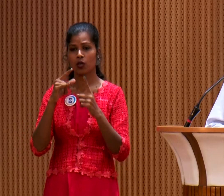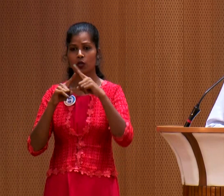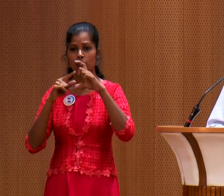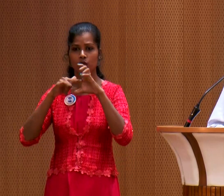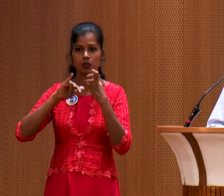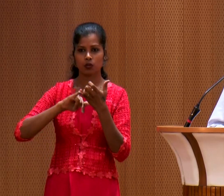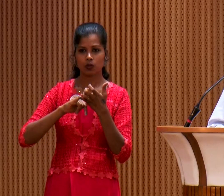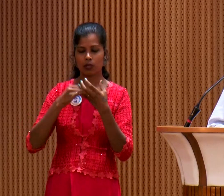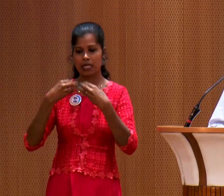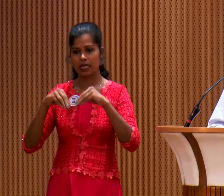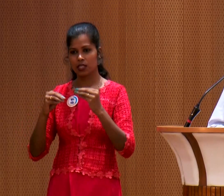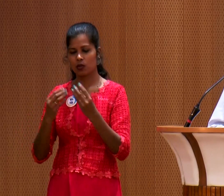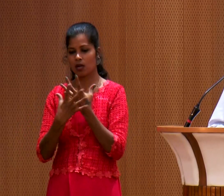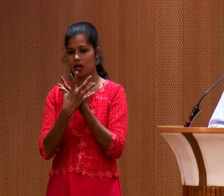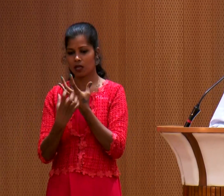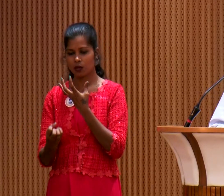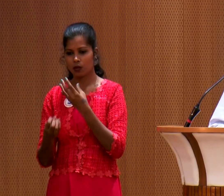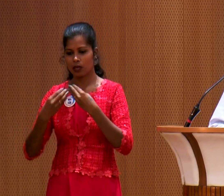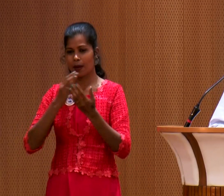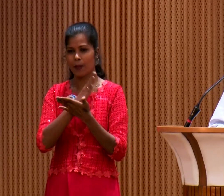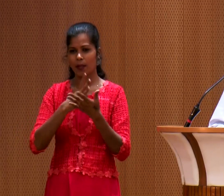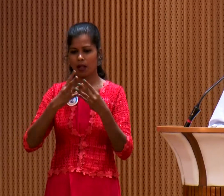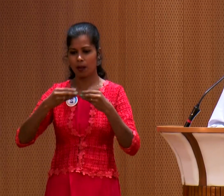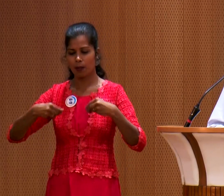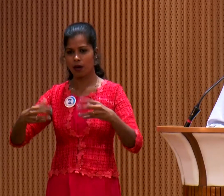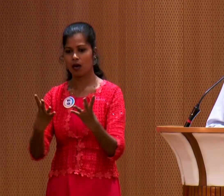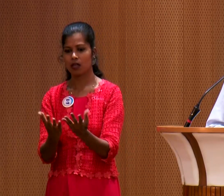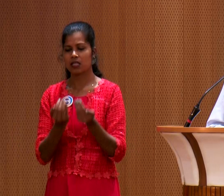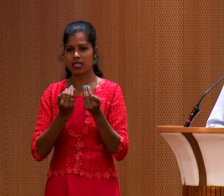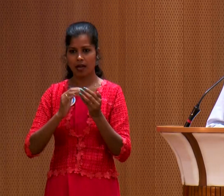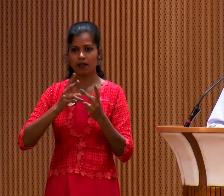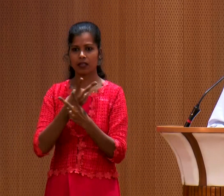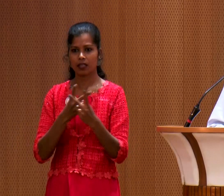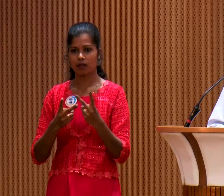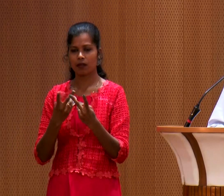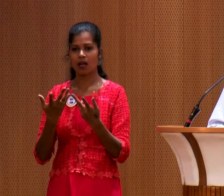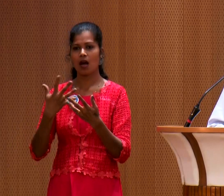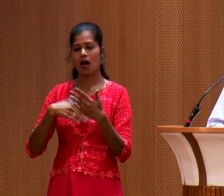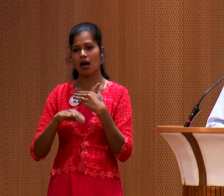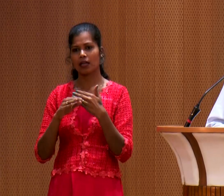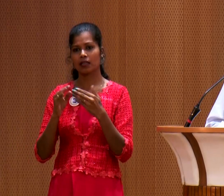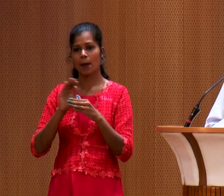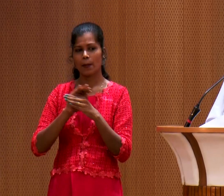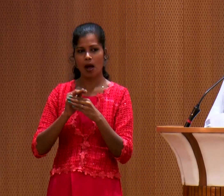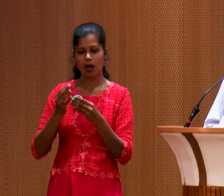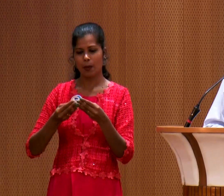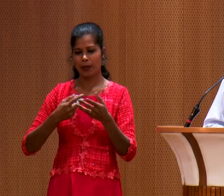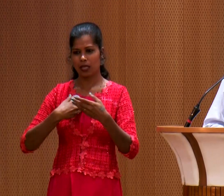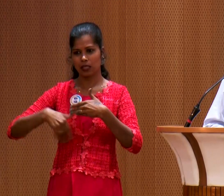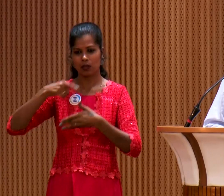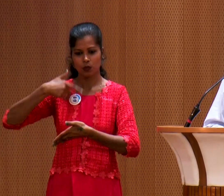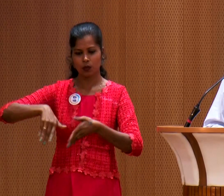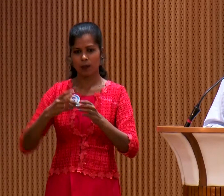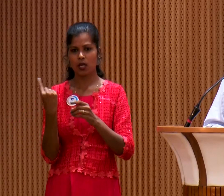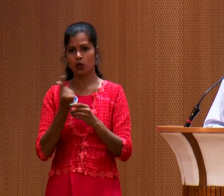for soil erosion in new construction projects, especially on embankments. And the state